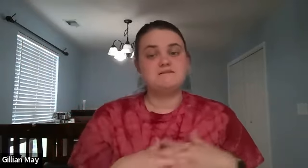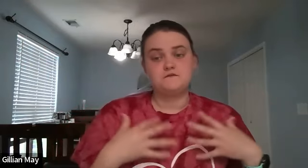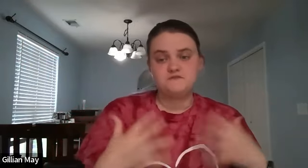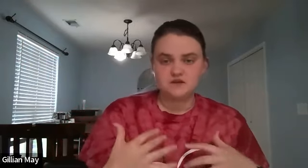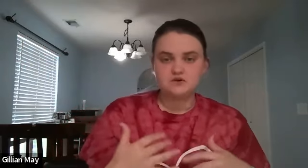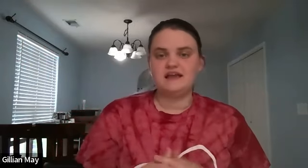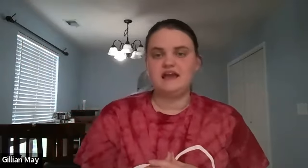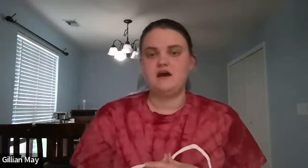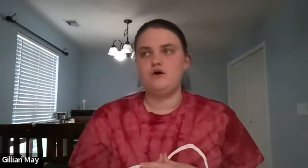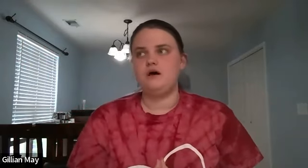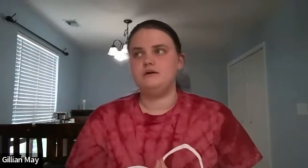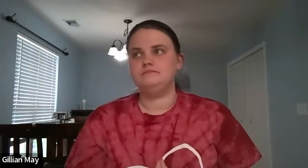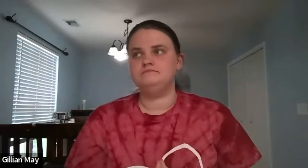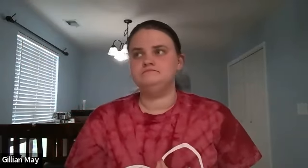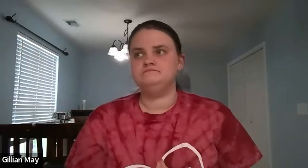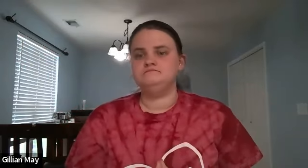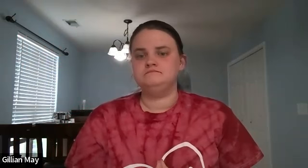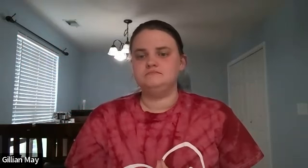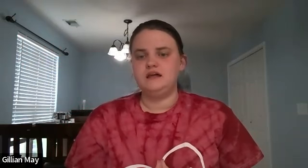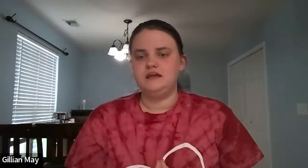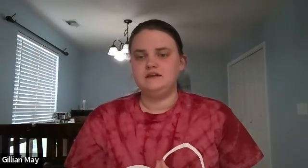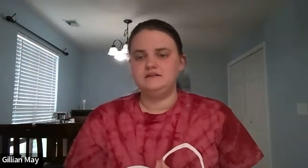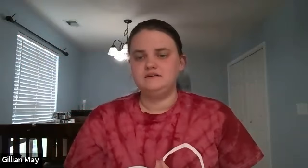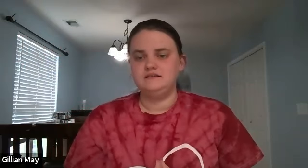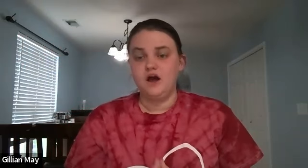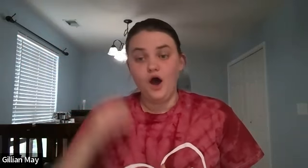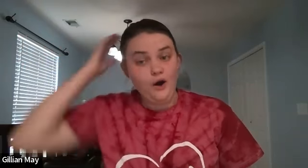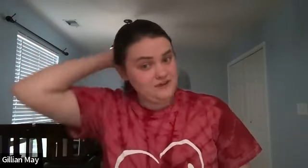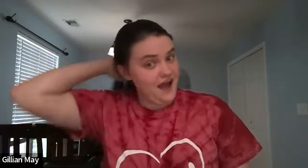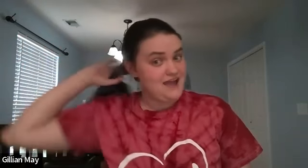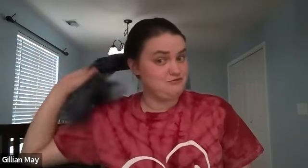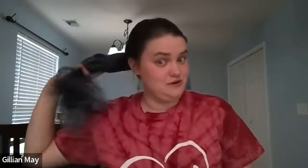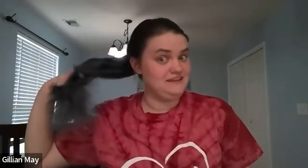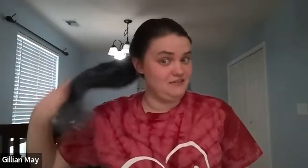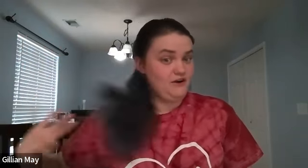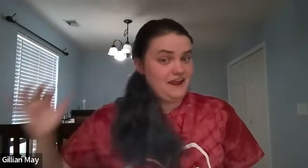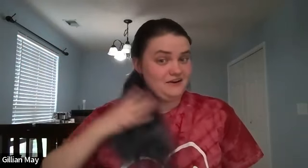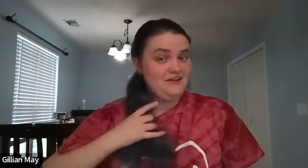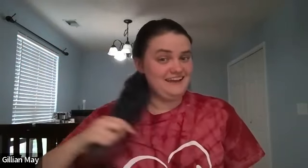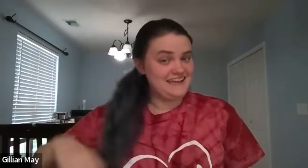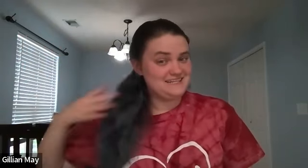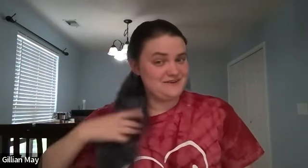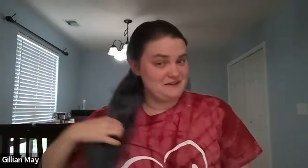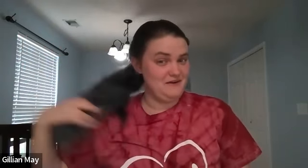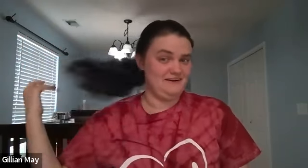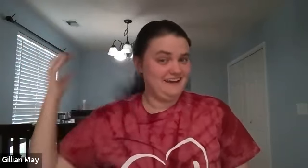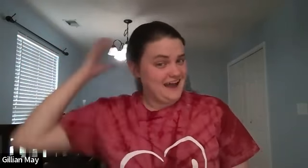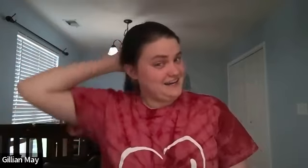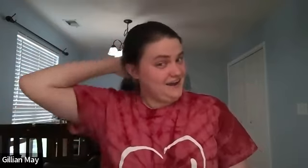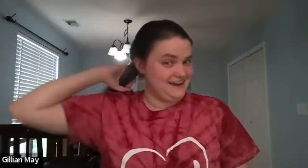for feel, like how, like, oh yeah, I have really long hair. Like it is very long. I got it cut a